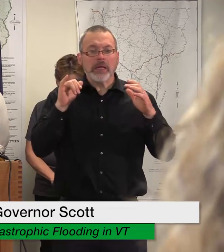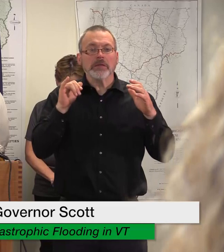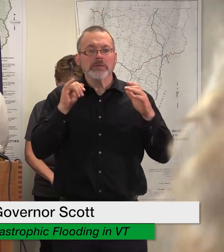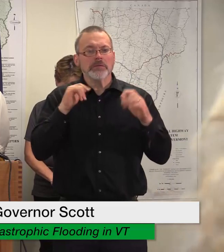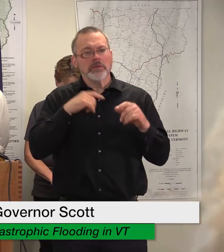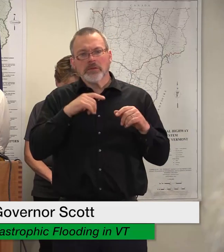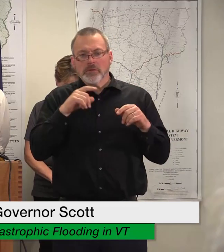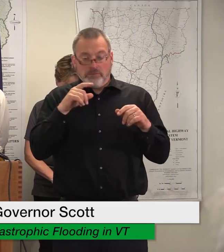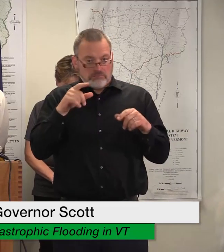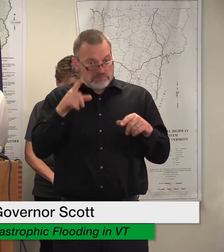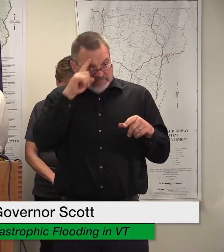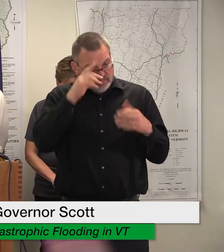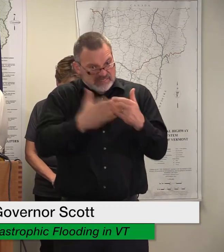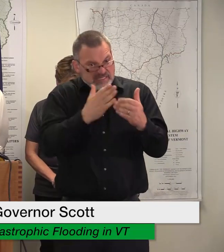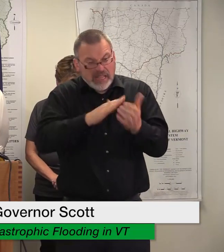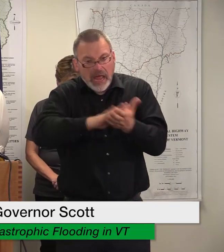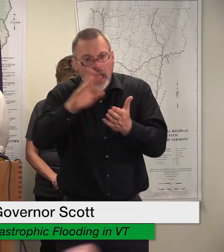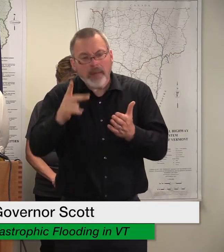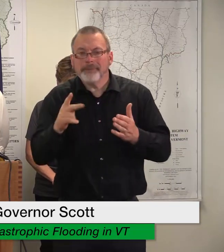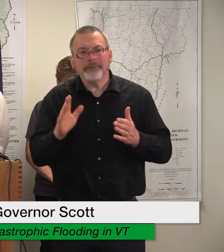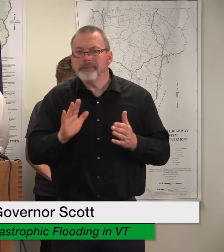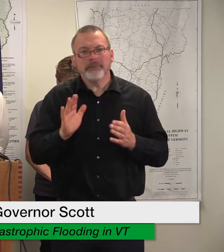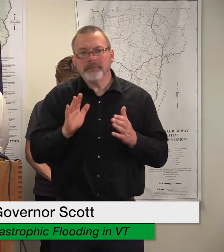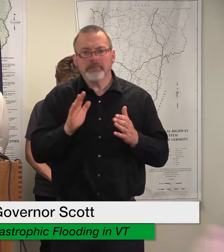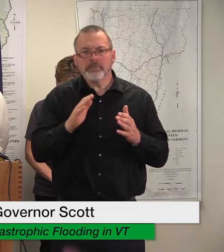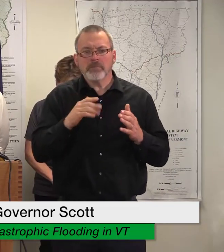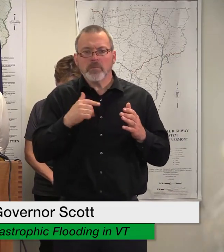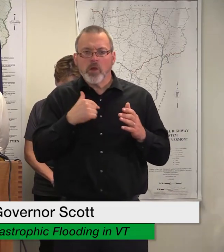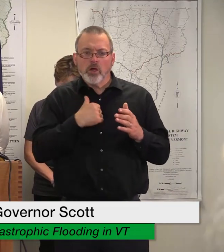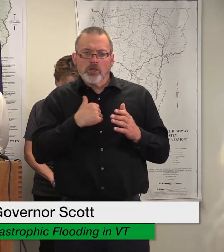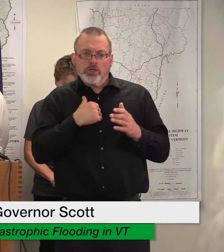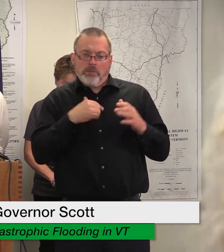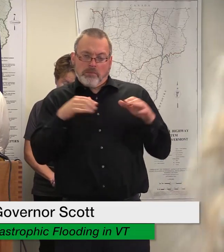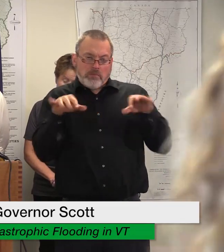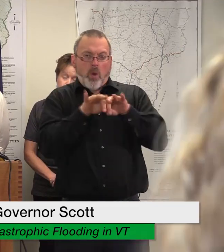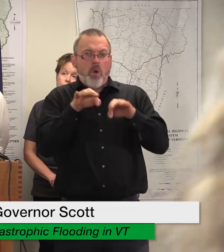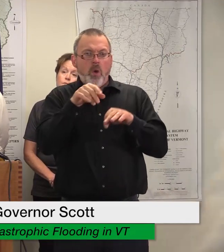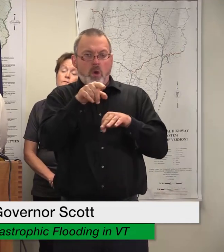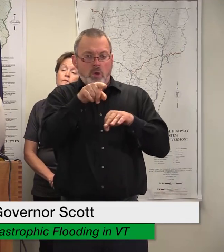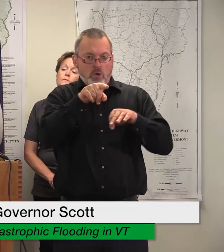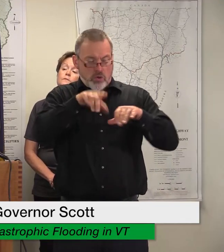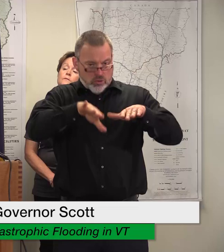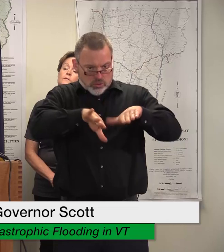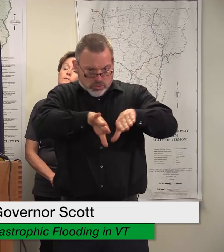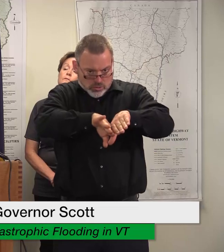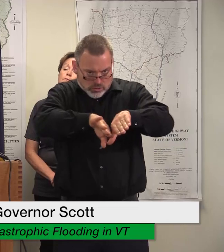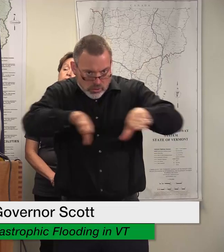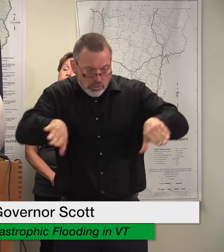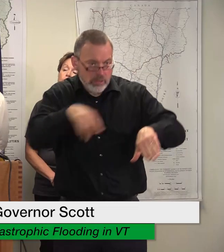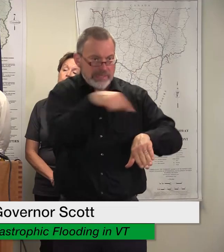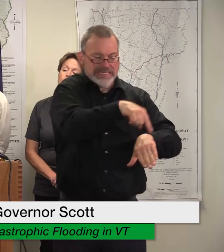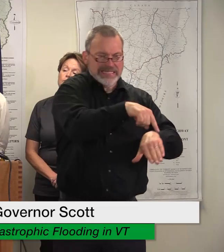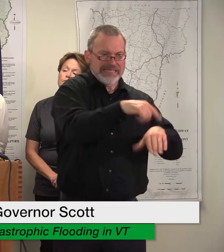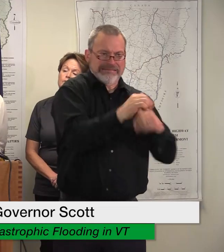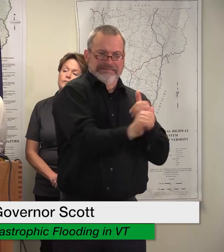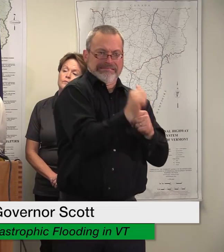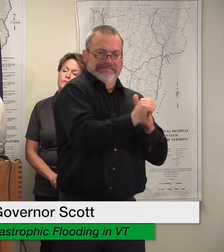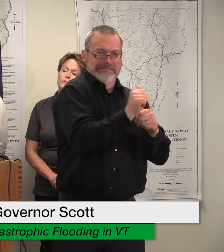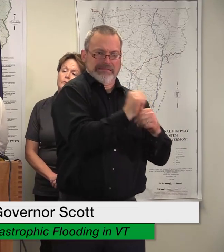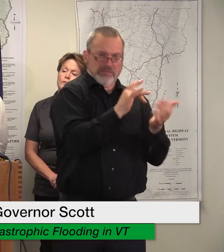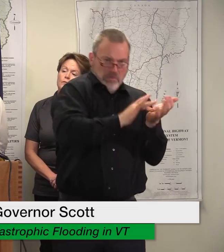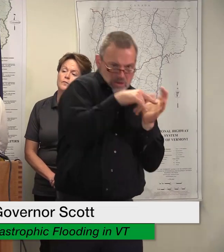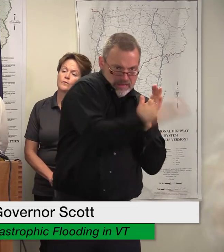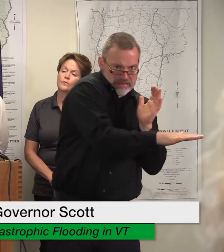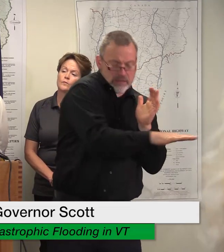buildings, we strongly encourage you to keep household hazardous waste separate. Currently, residents can bring their